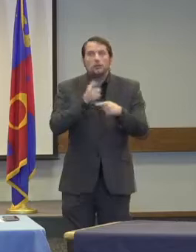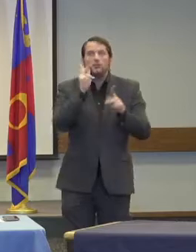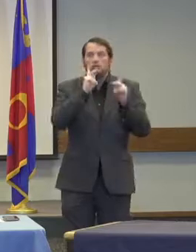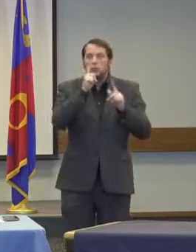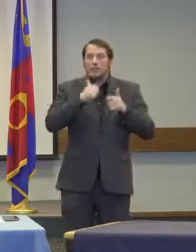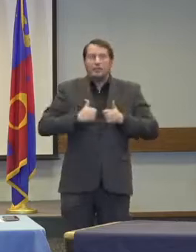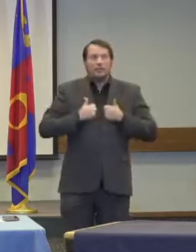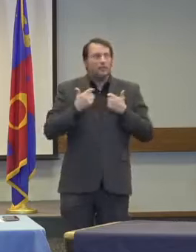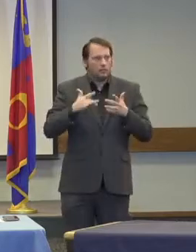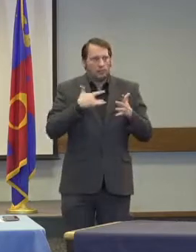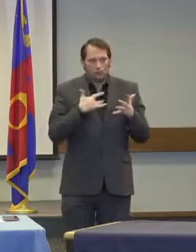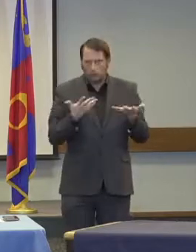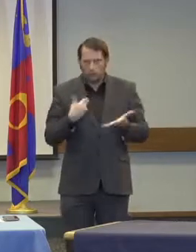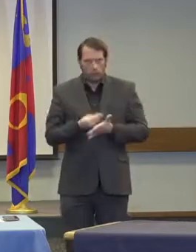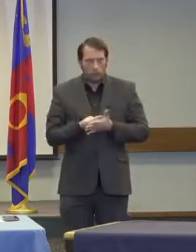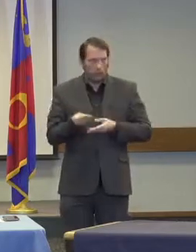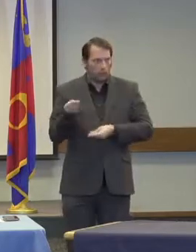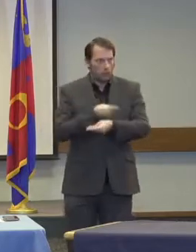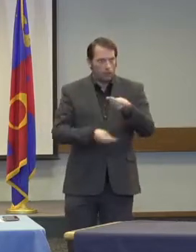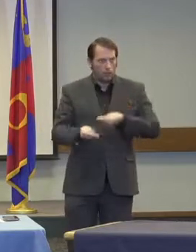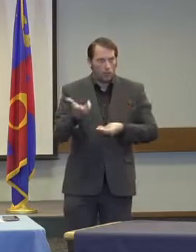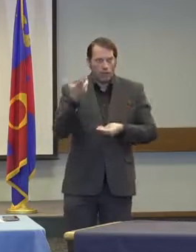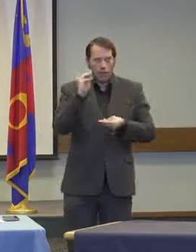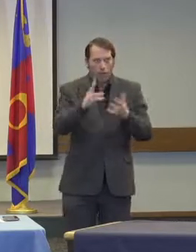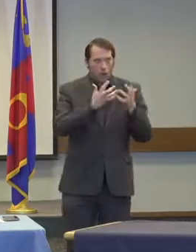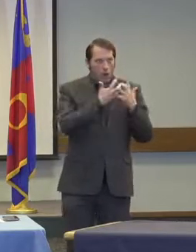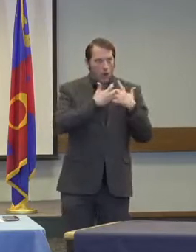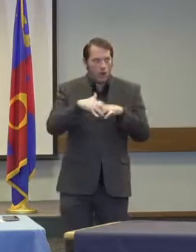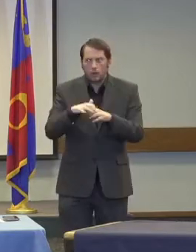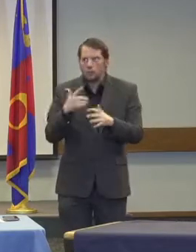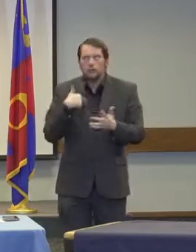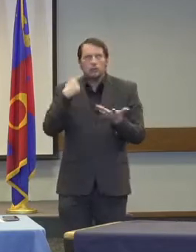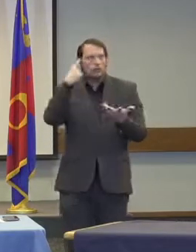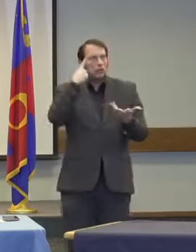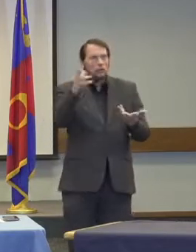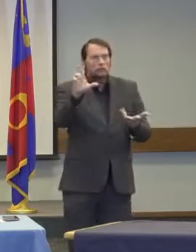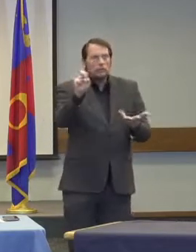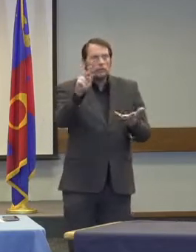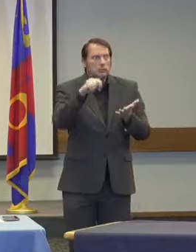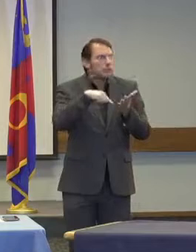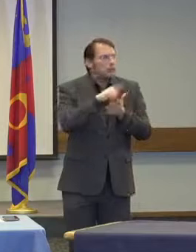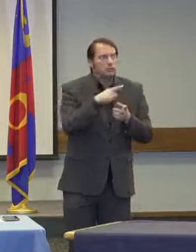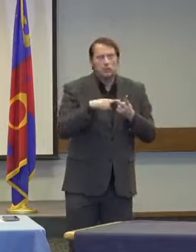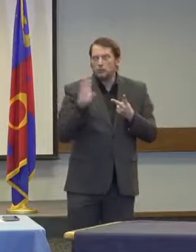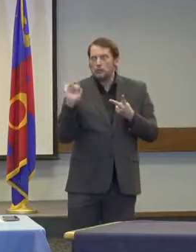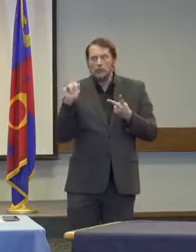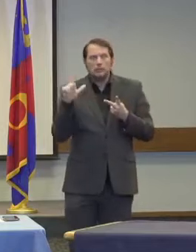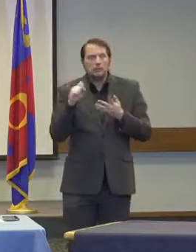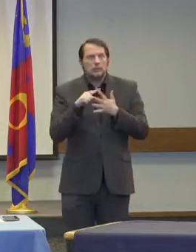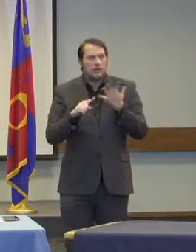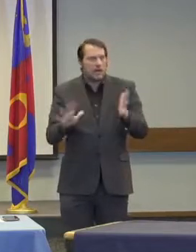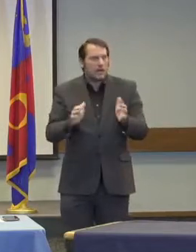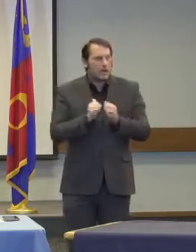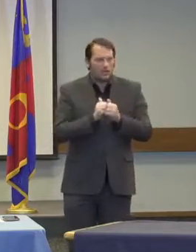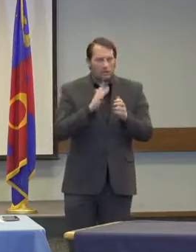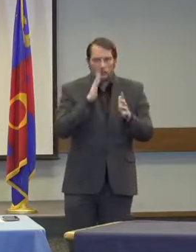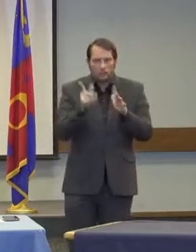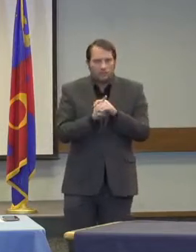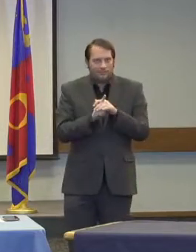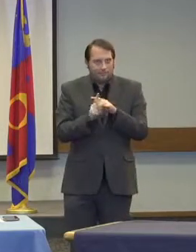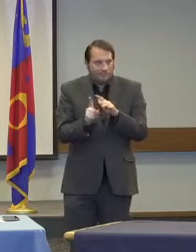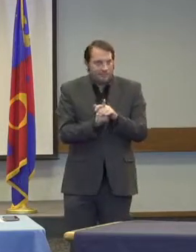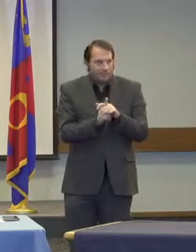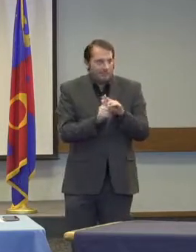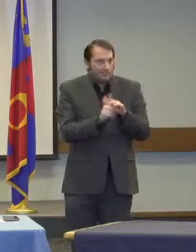closed, how am I gonna pay the rent? How am I gonna pay the bills? Because those things keep coming. And how do I do that when I'm